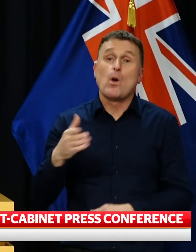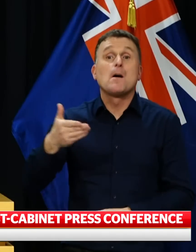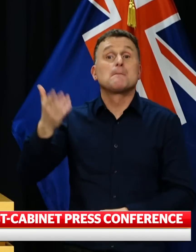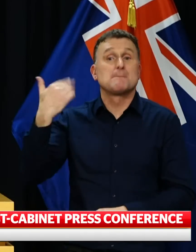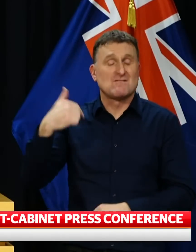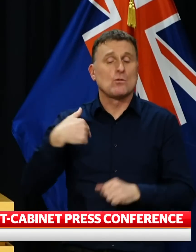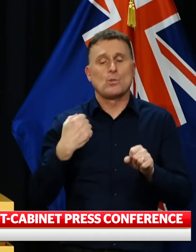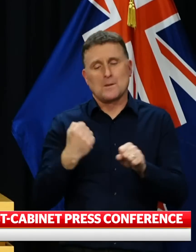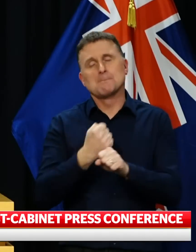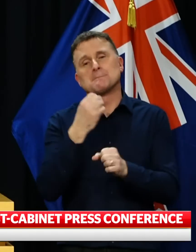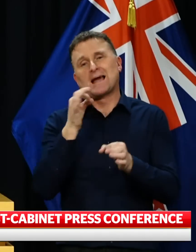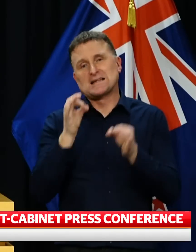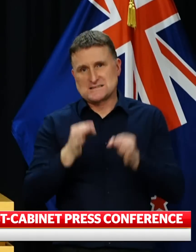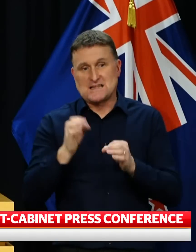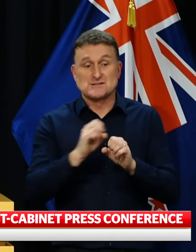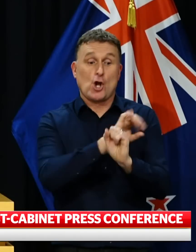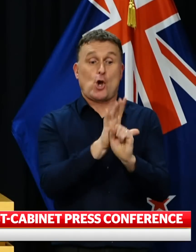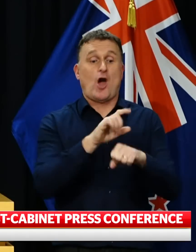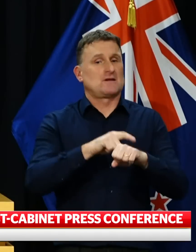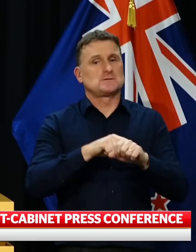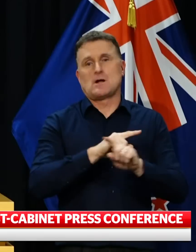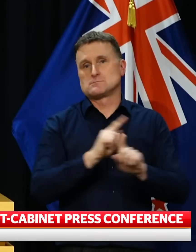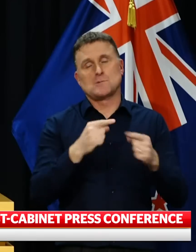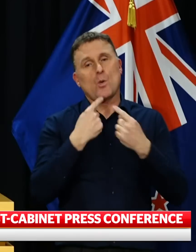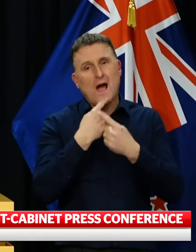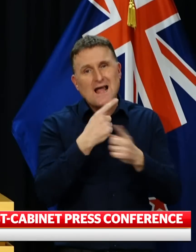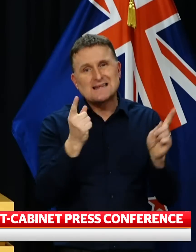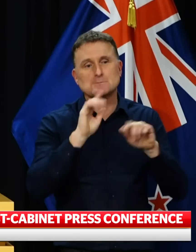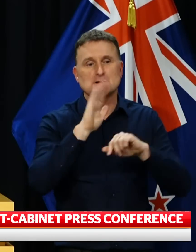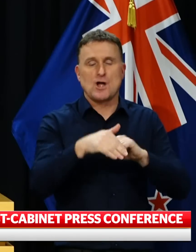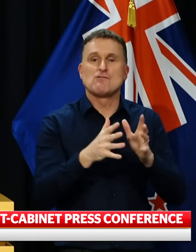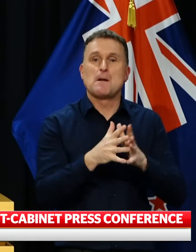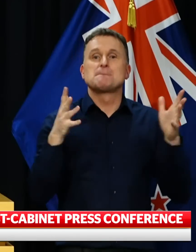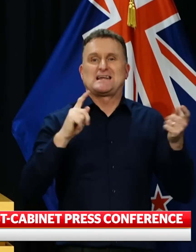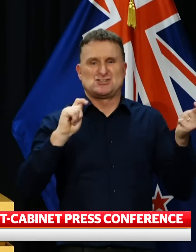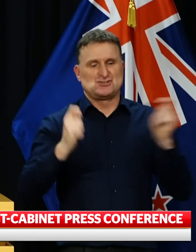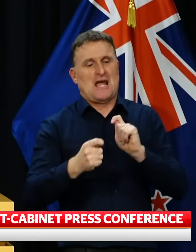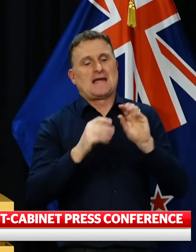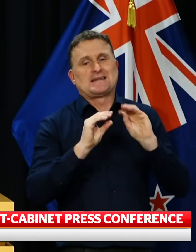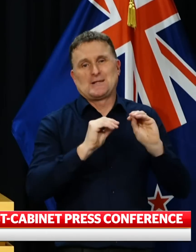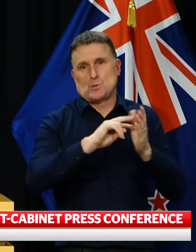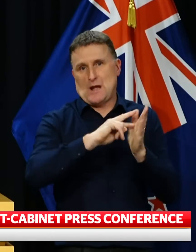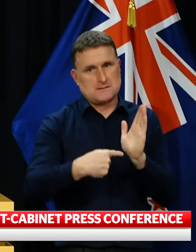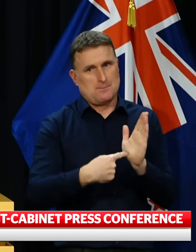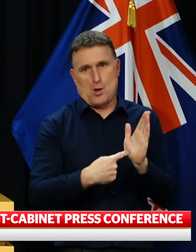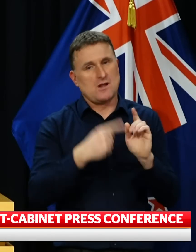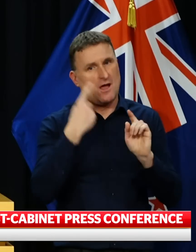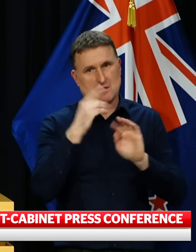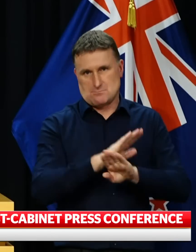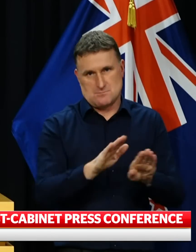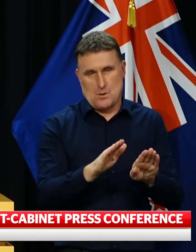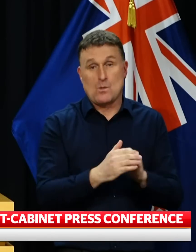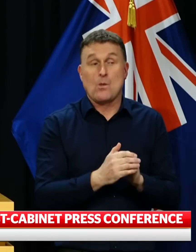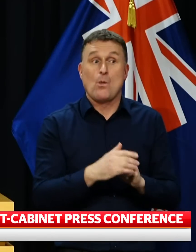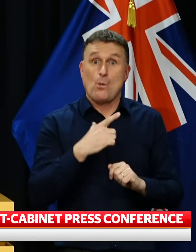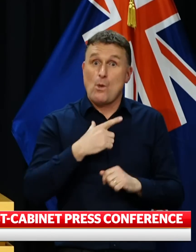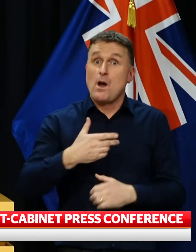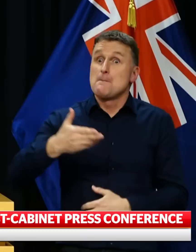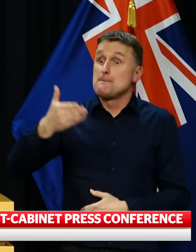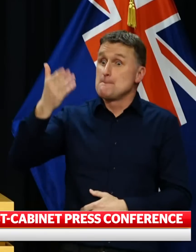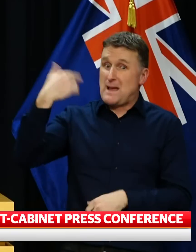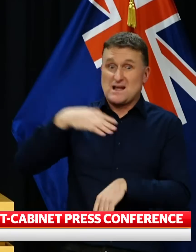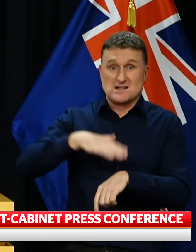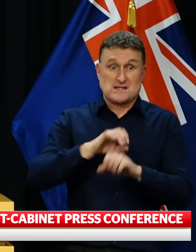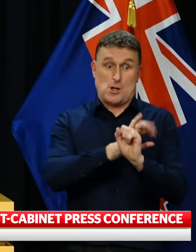period. That was for about 3 years. I stand by that statement and that decision because ultimately I don't think that our school system was in the right space